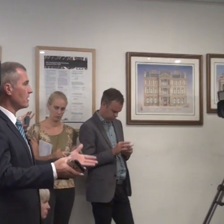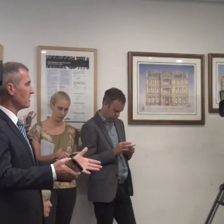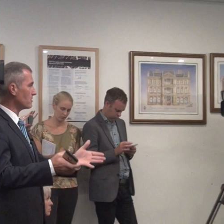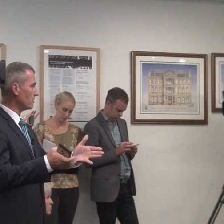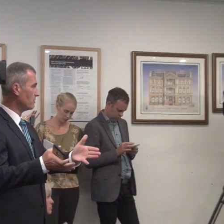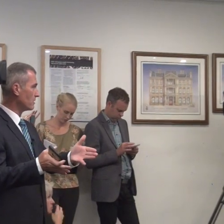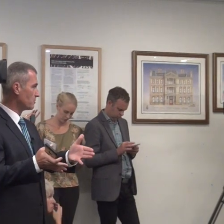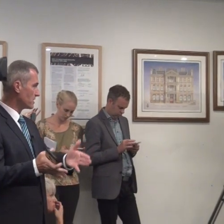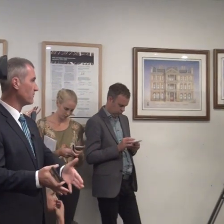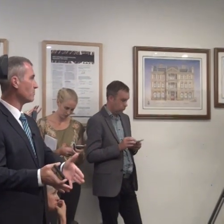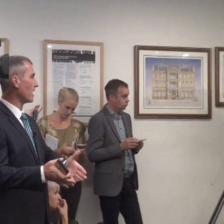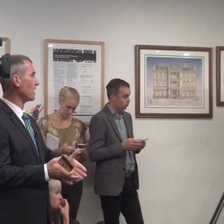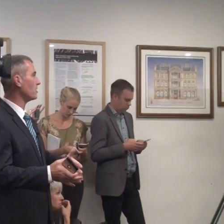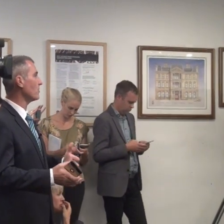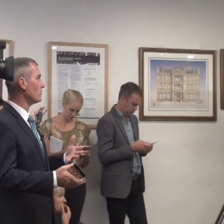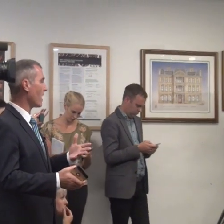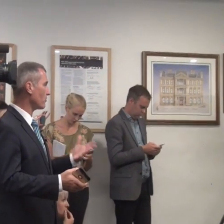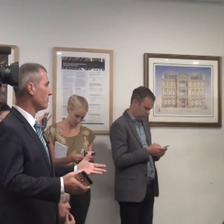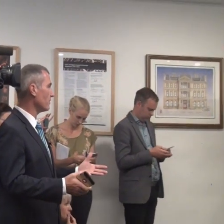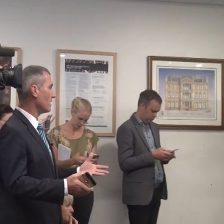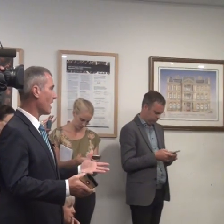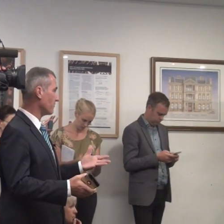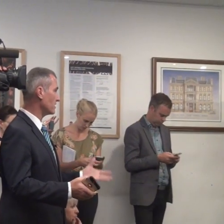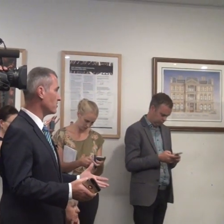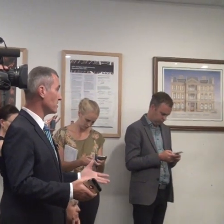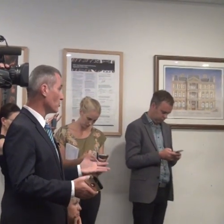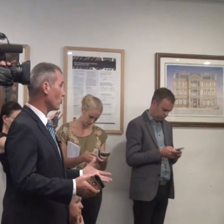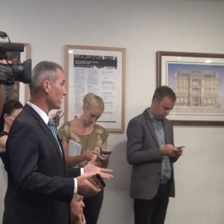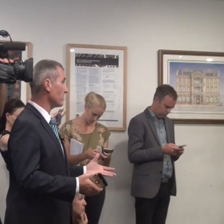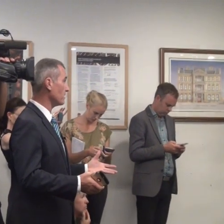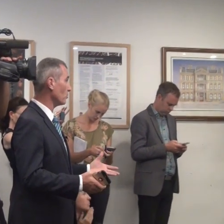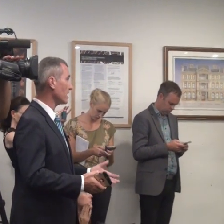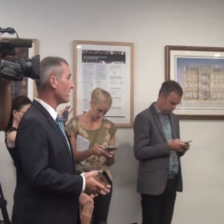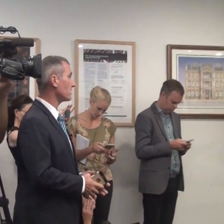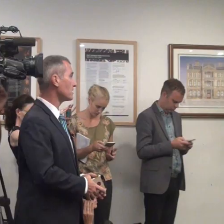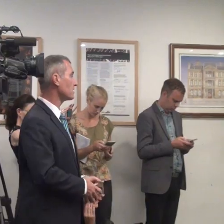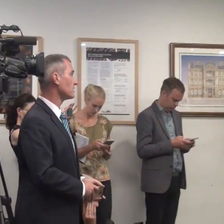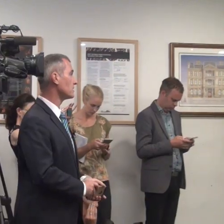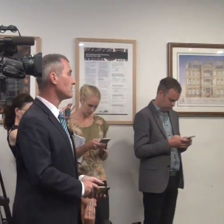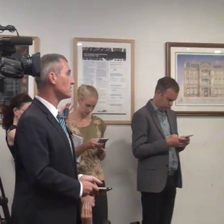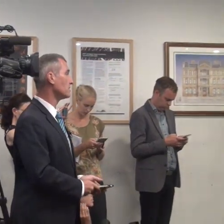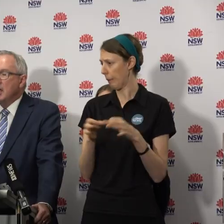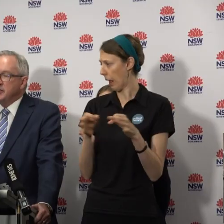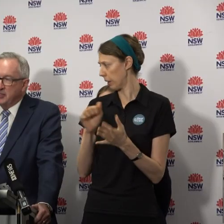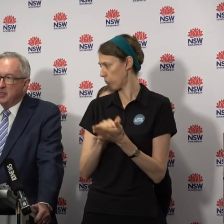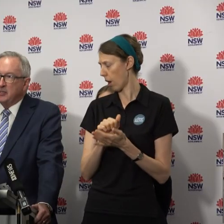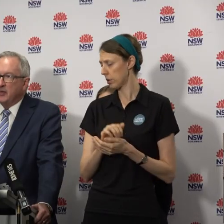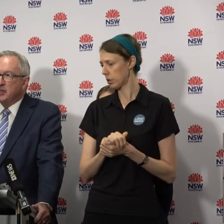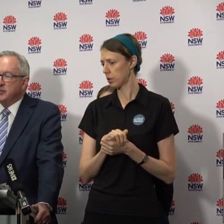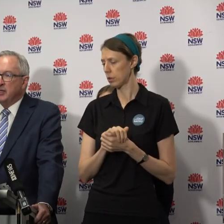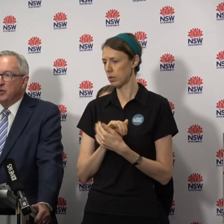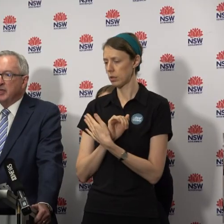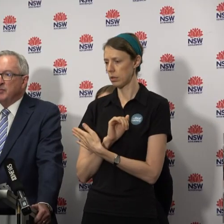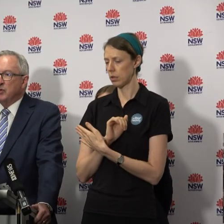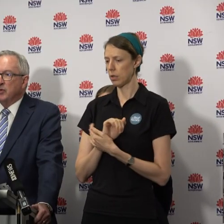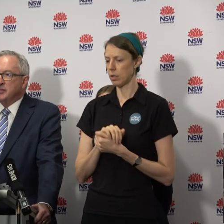without committing you to a specific plan, I mean, you have to have contingencies already being looked at. As I said, each of